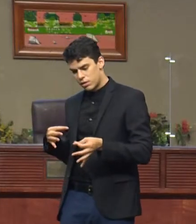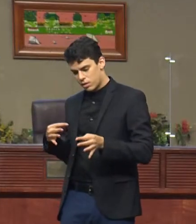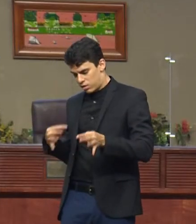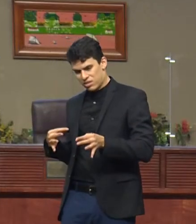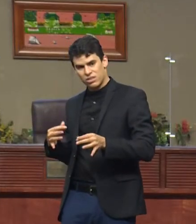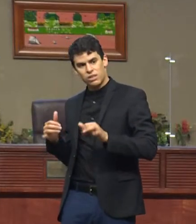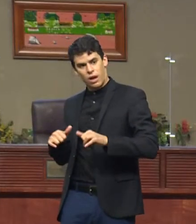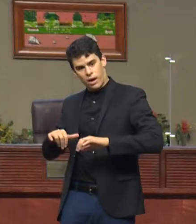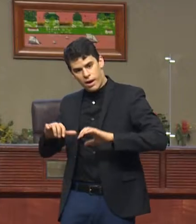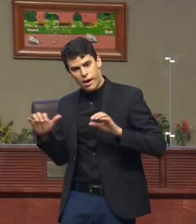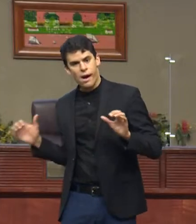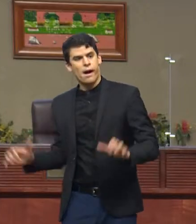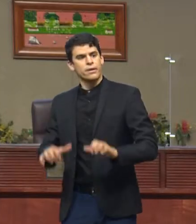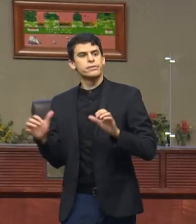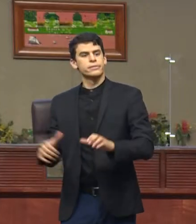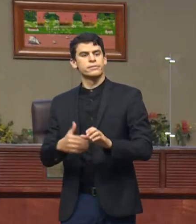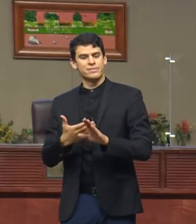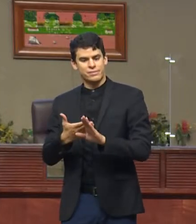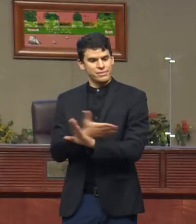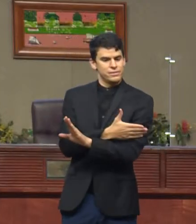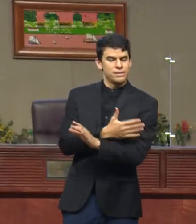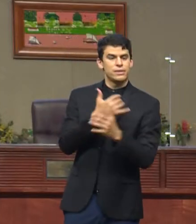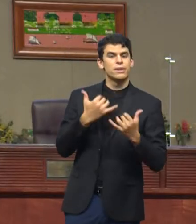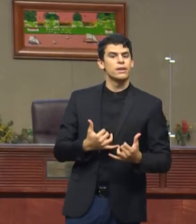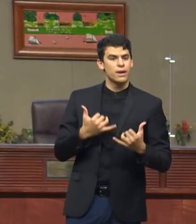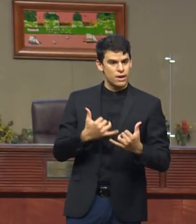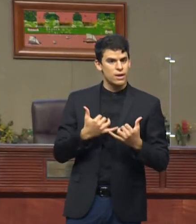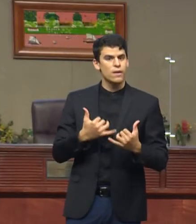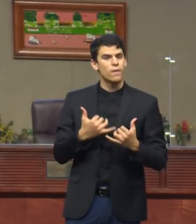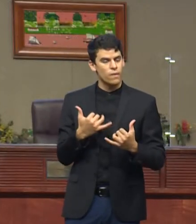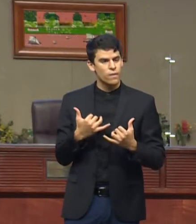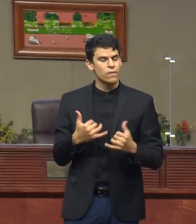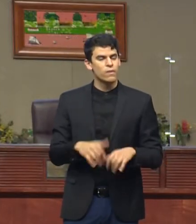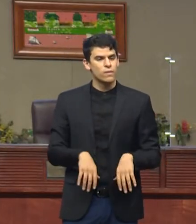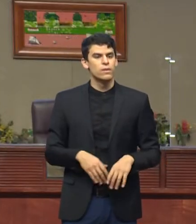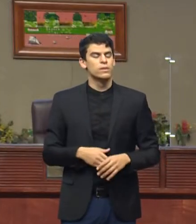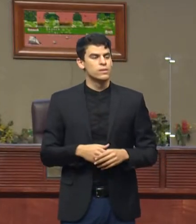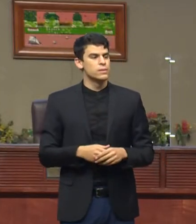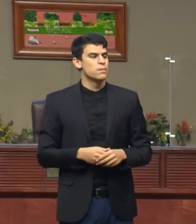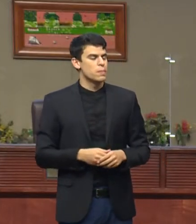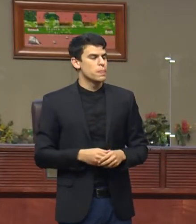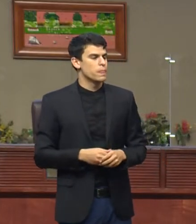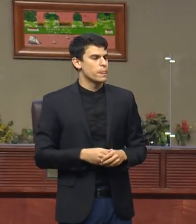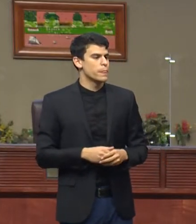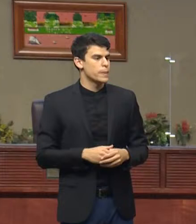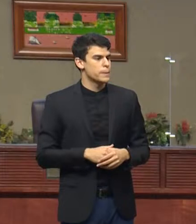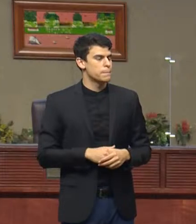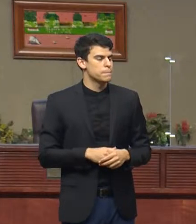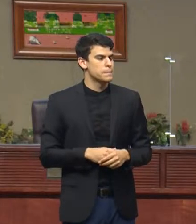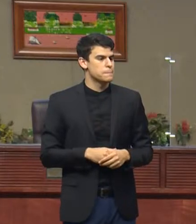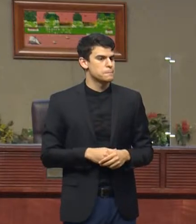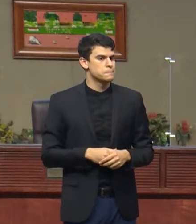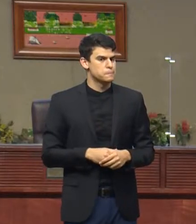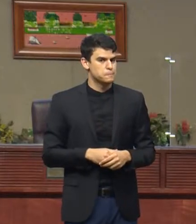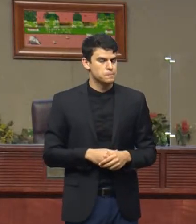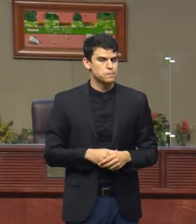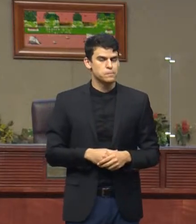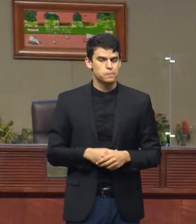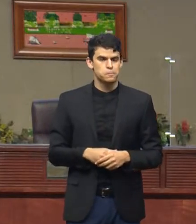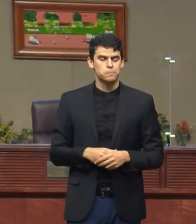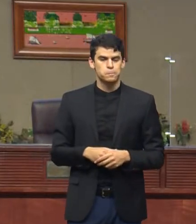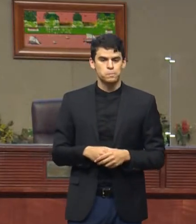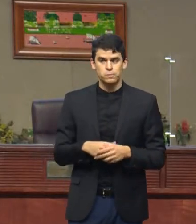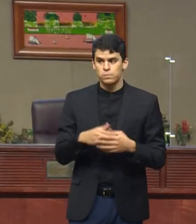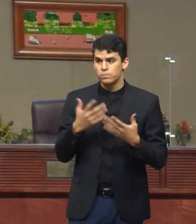to be proactive because of this is where our workforce is. And as people come in, they